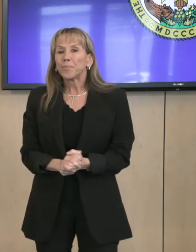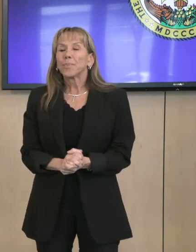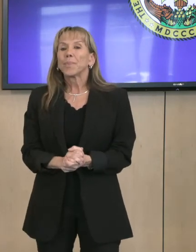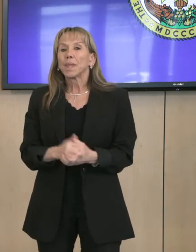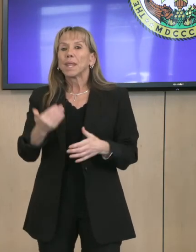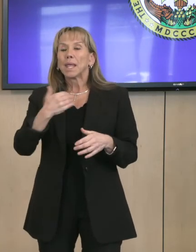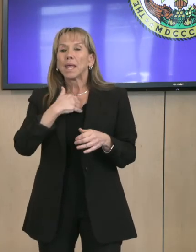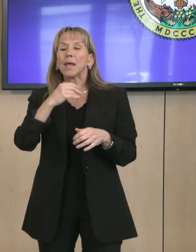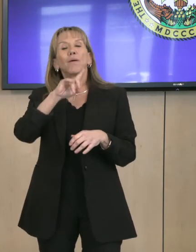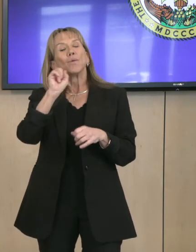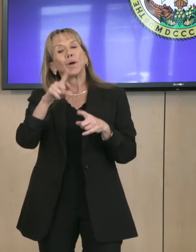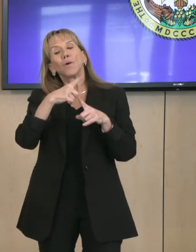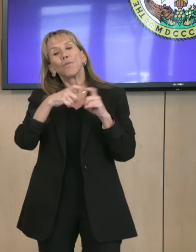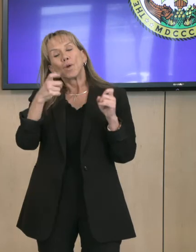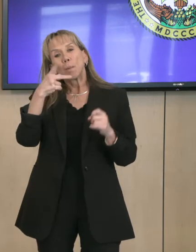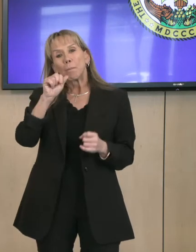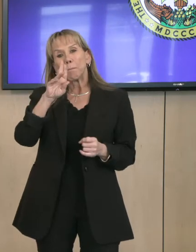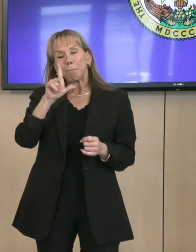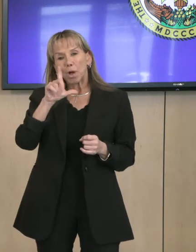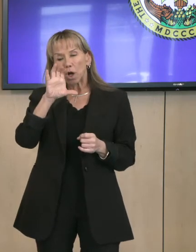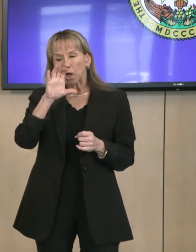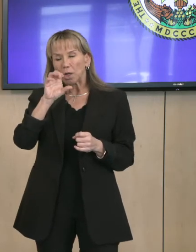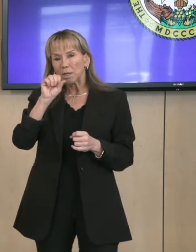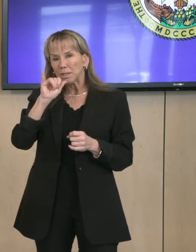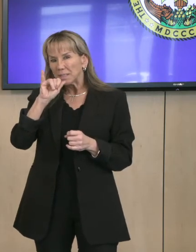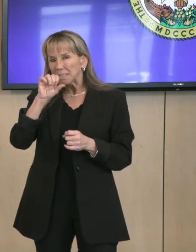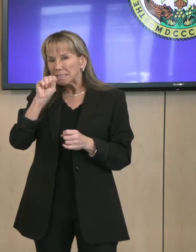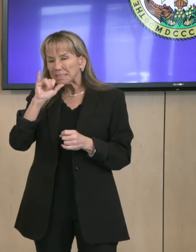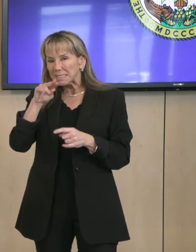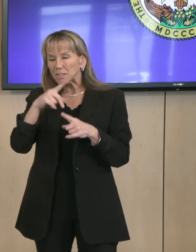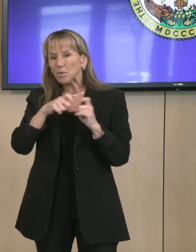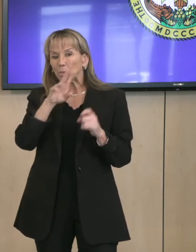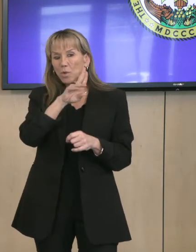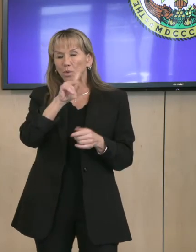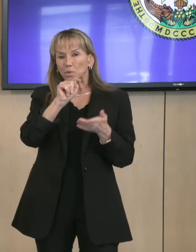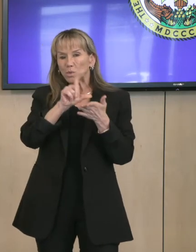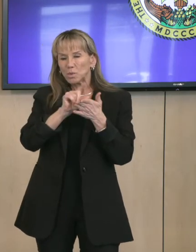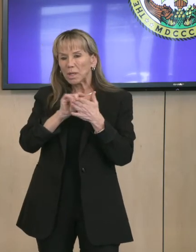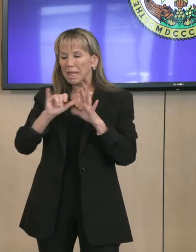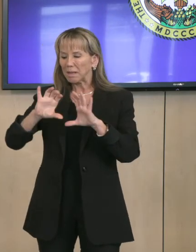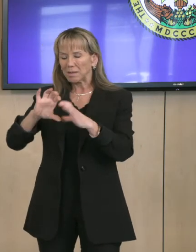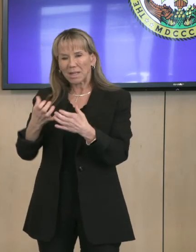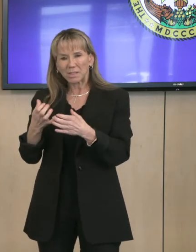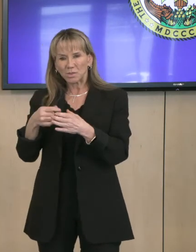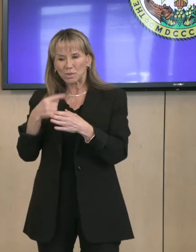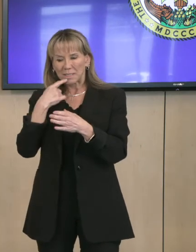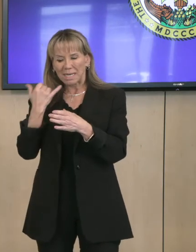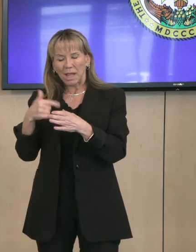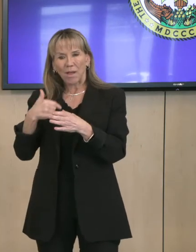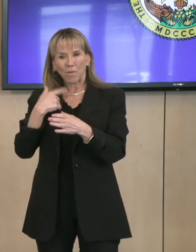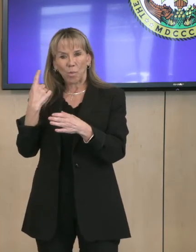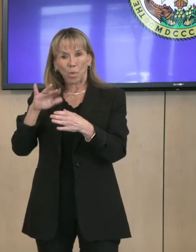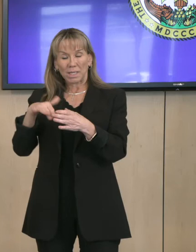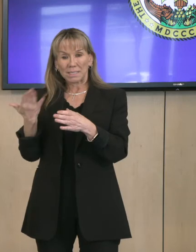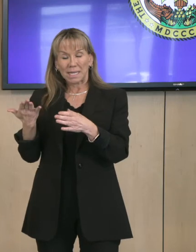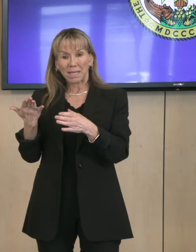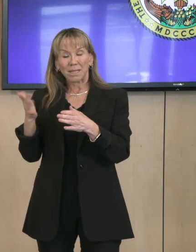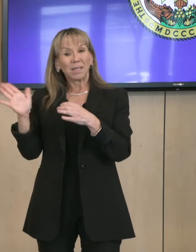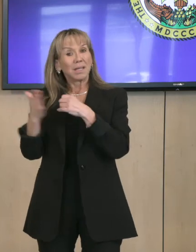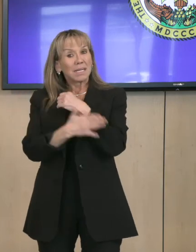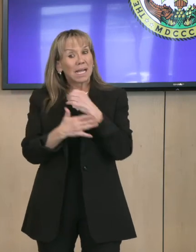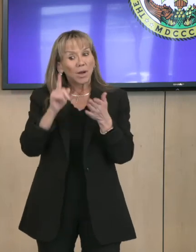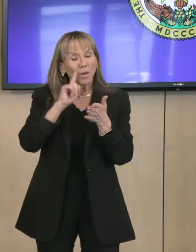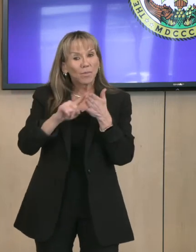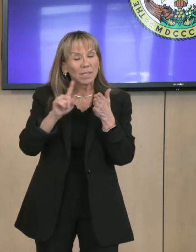question from Paul Sisson from the Union Tribune regarding the cluster that included one death. Has the county's investigation so far shown